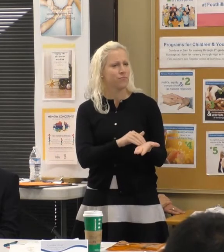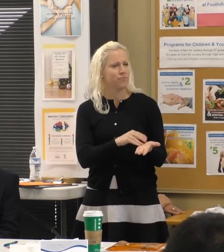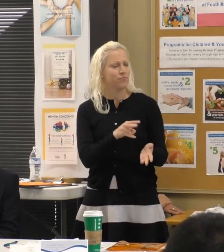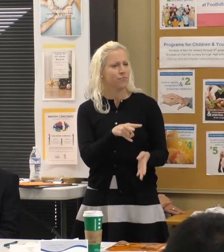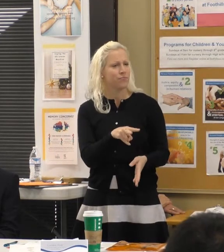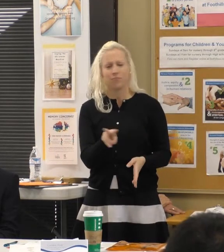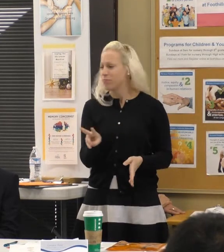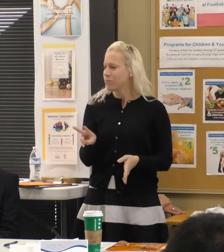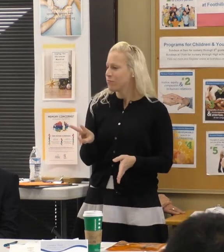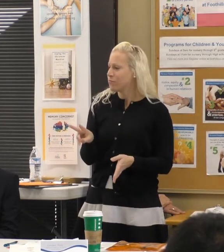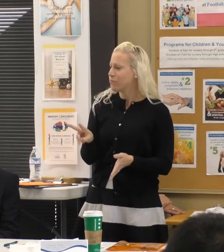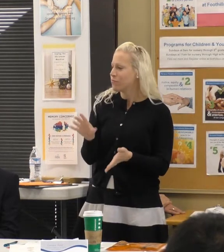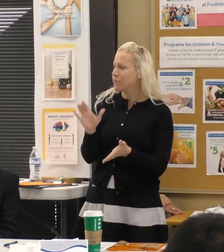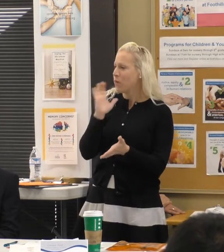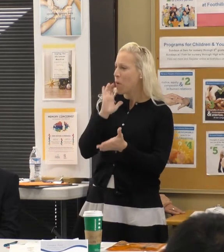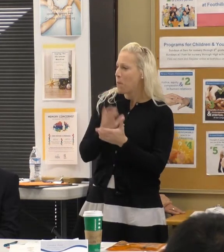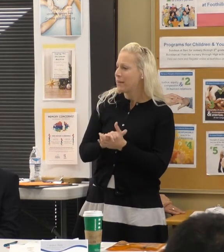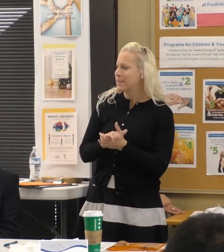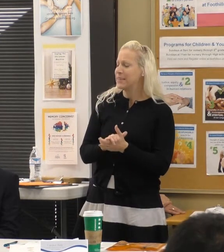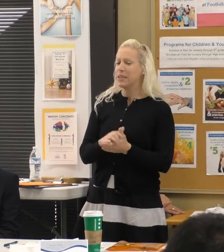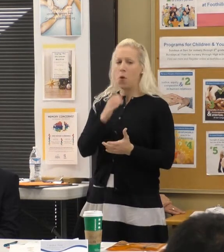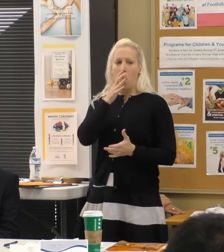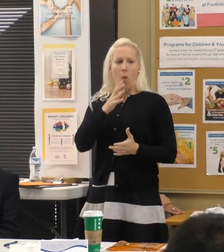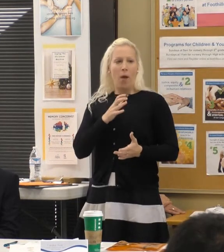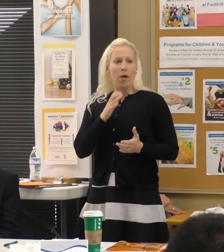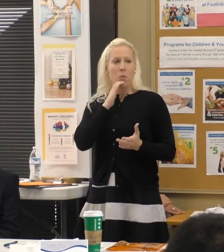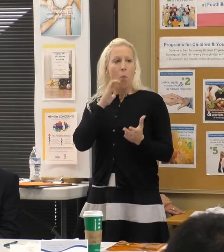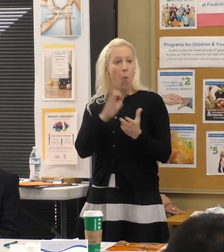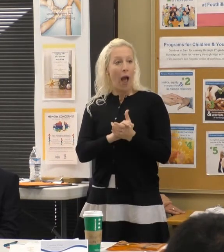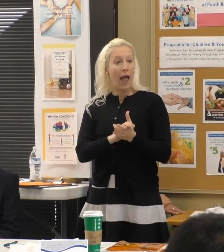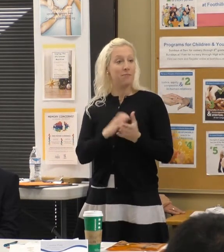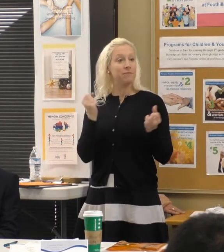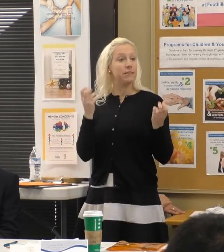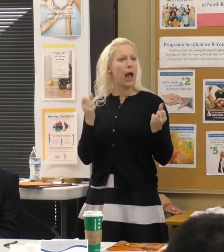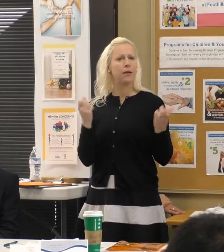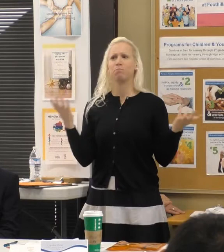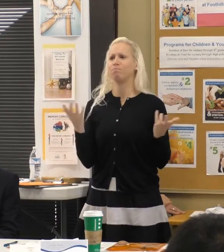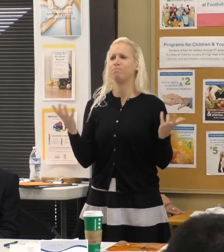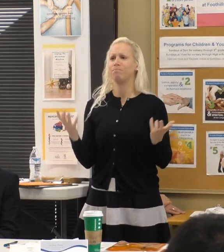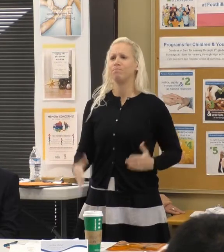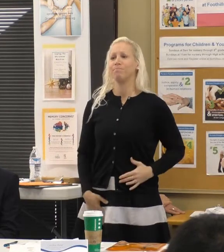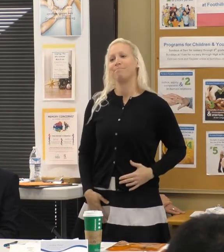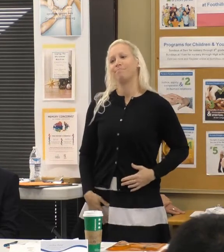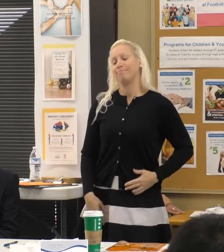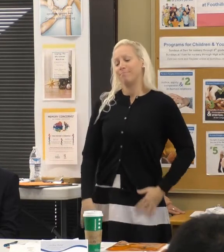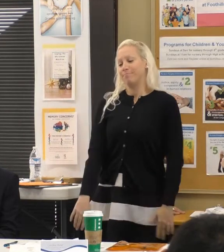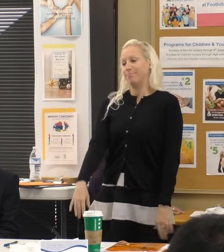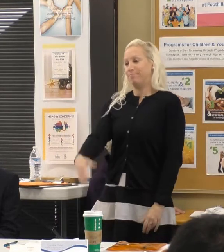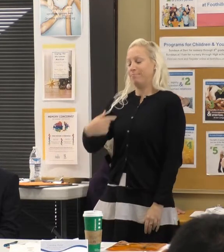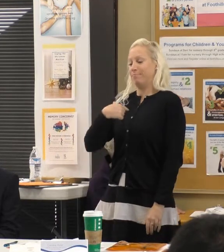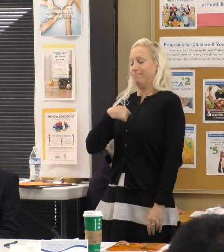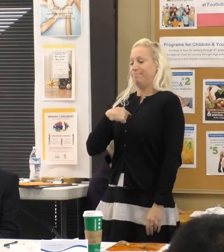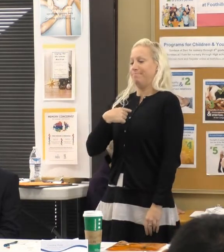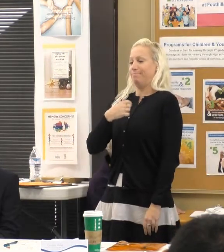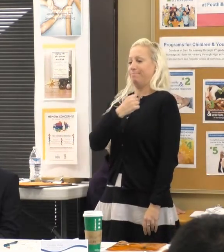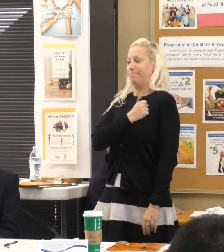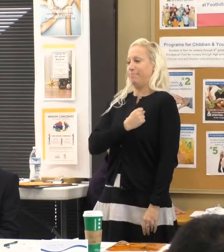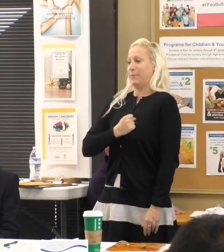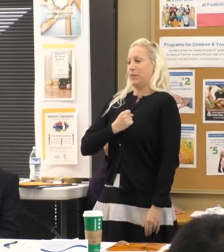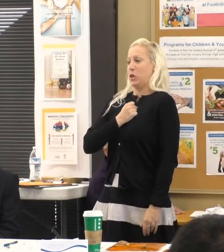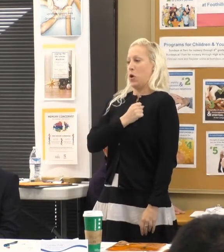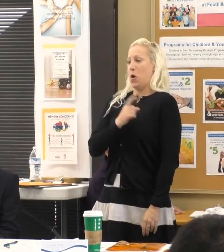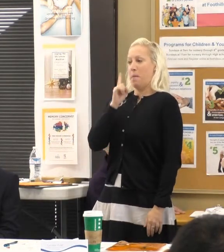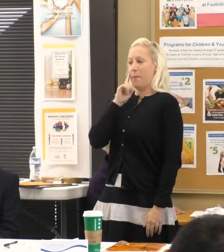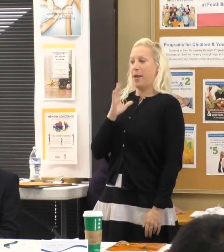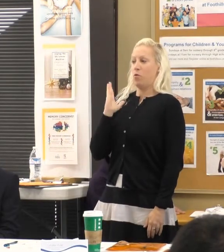And the doctor looks at the husband and the wife, and the wife's signing away, sharing